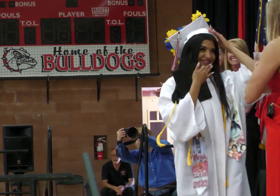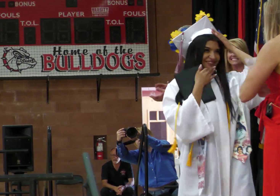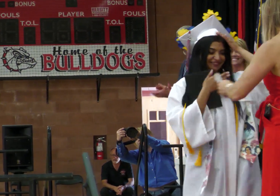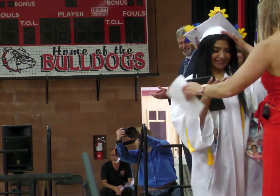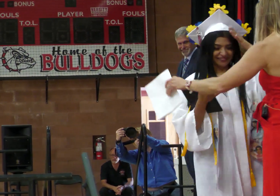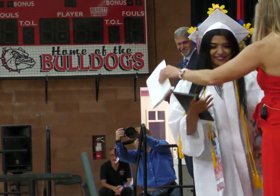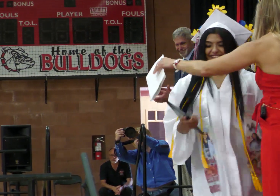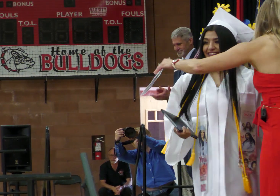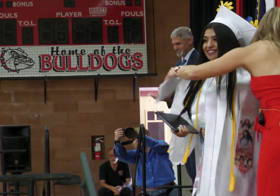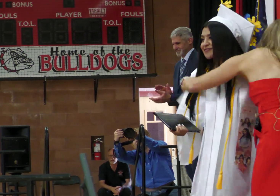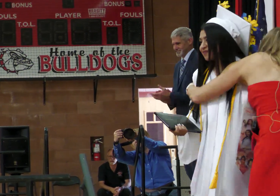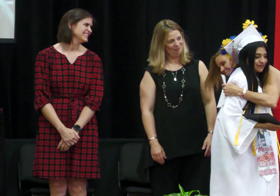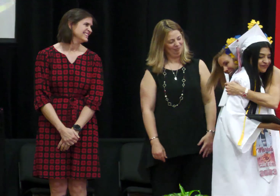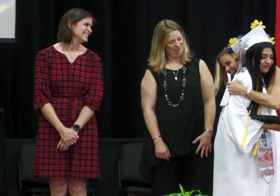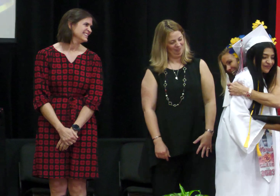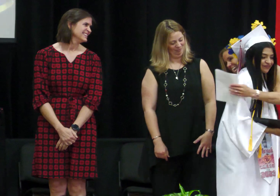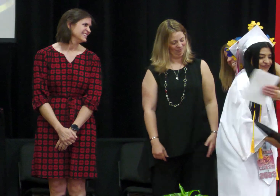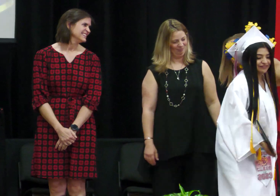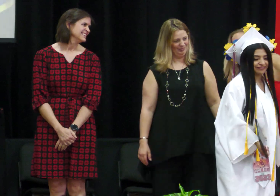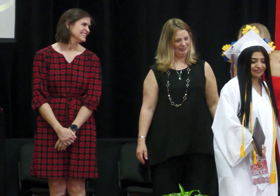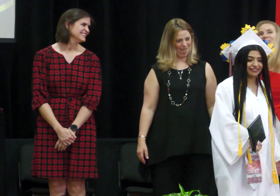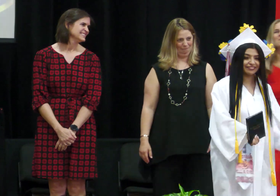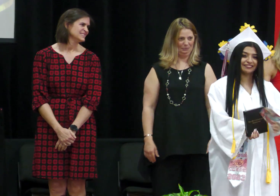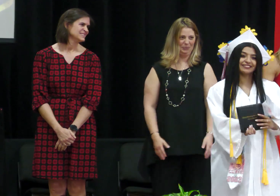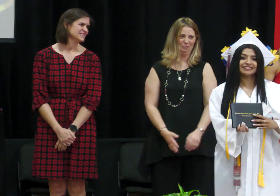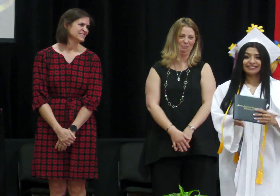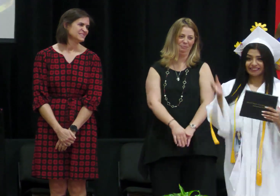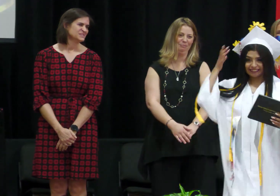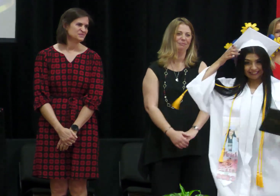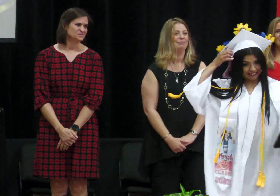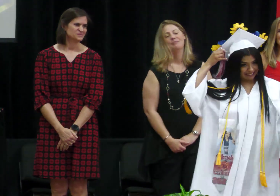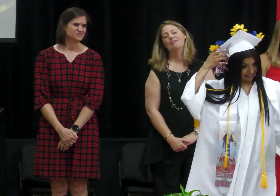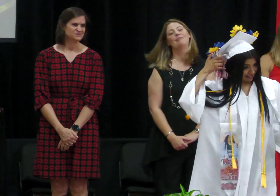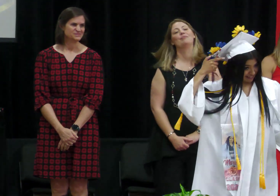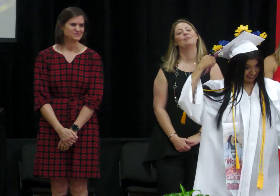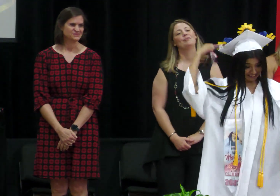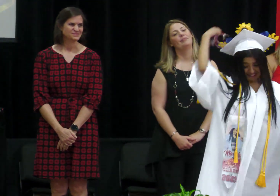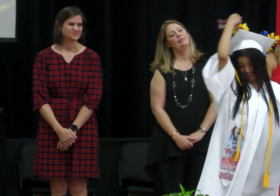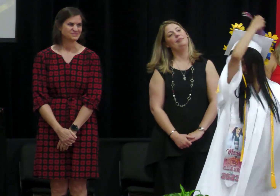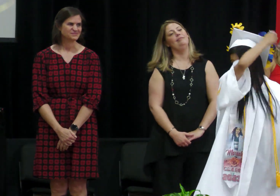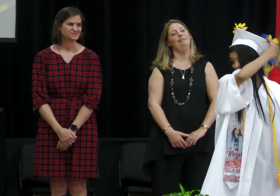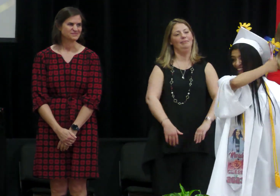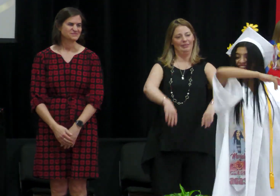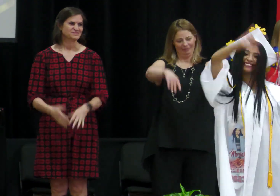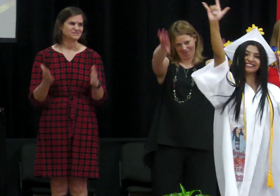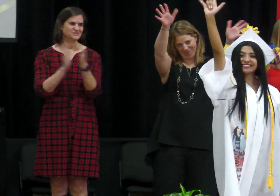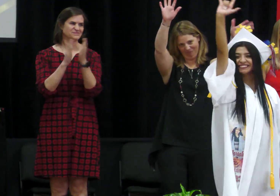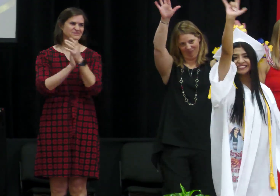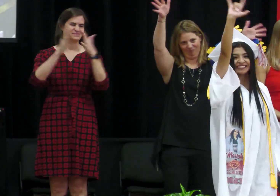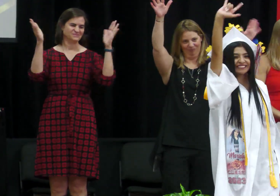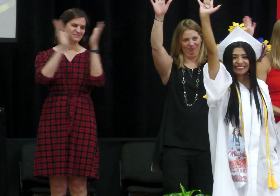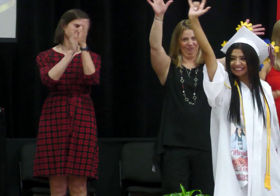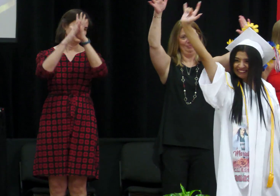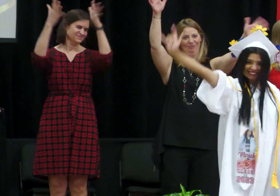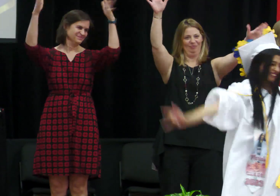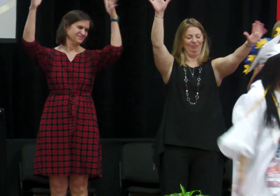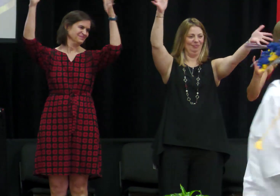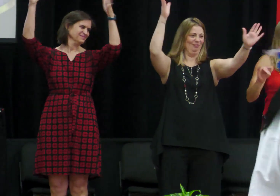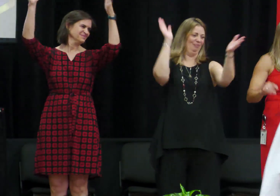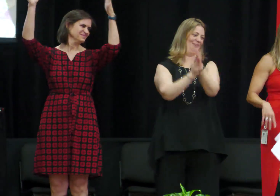Congratulations. And a hug to me. And she's turning west, facing west, tassel from right to left, and an I love you sign to the